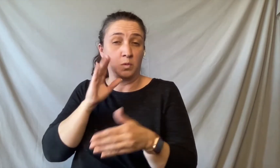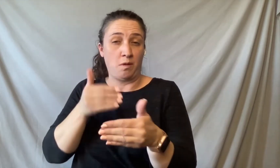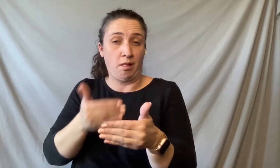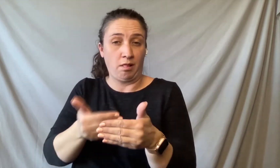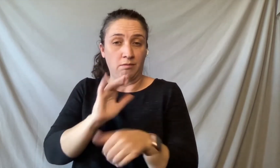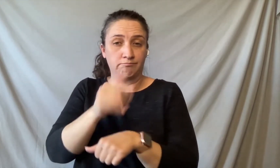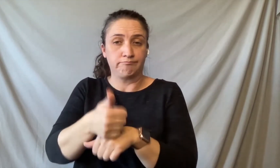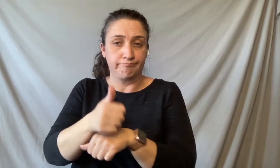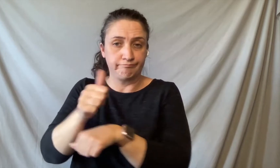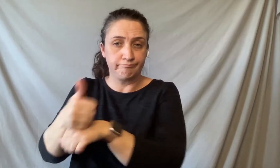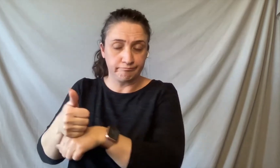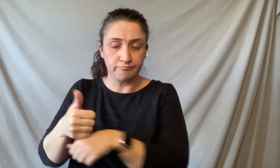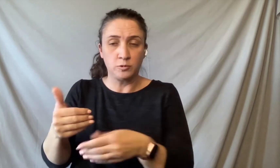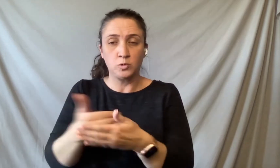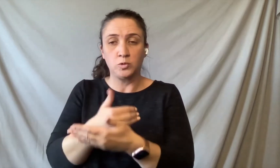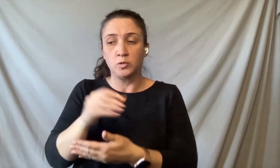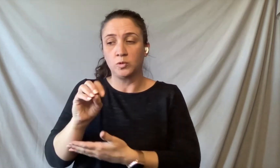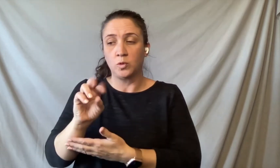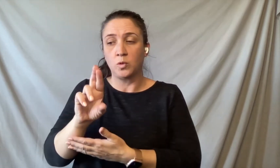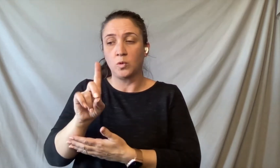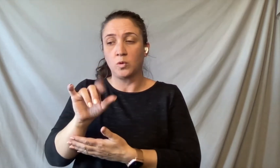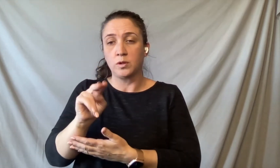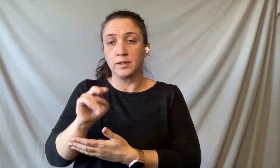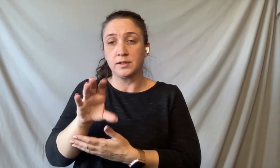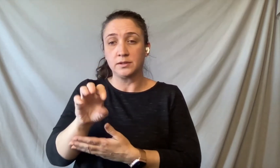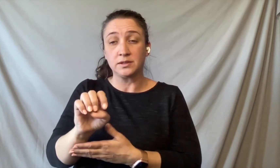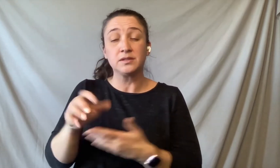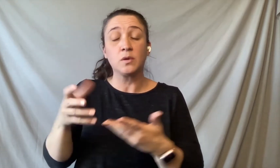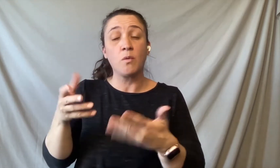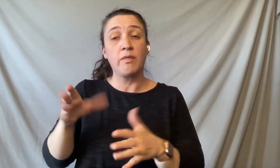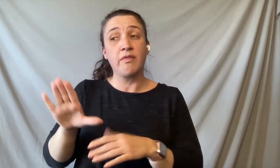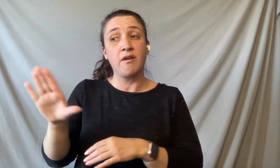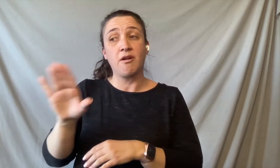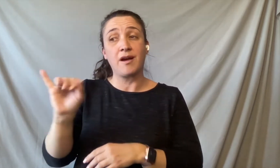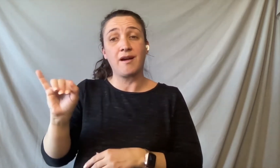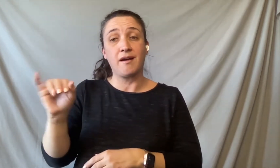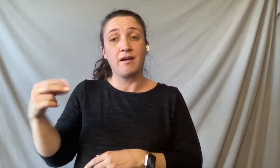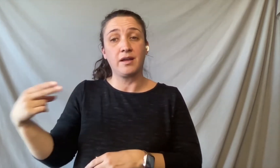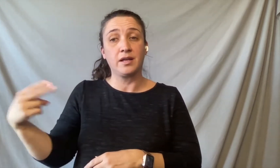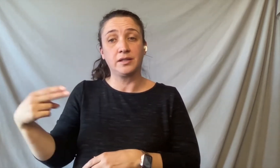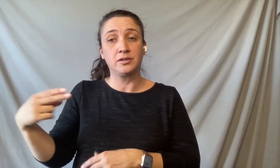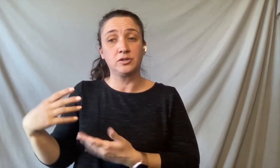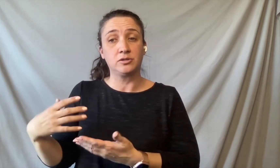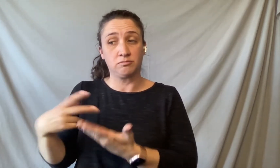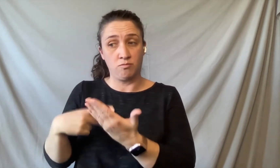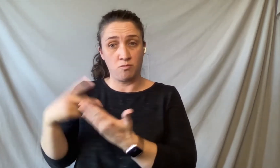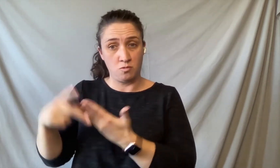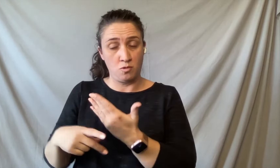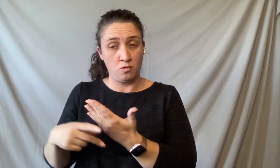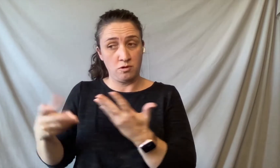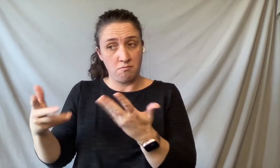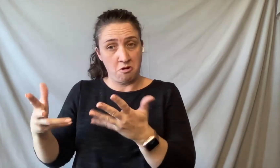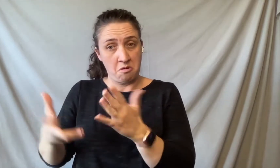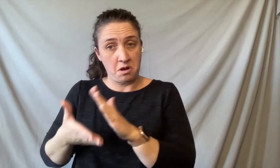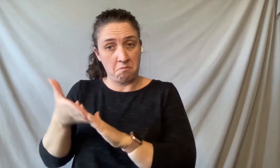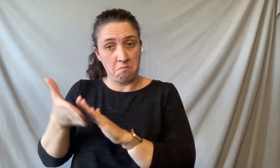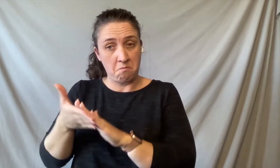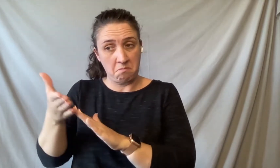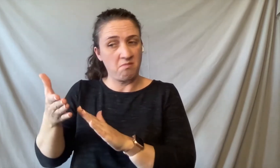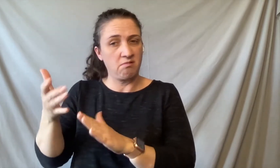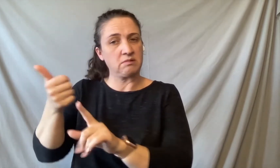So once their IH programs are up and running, that would be financially